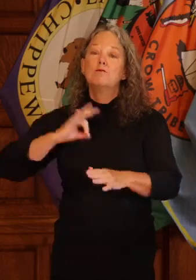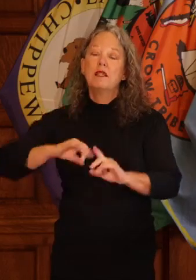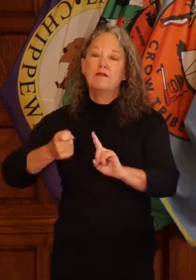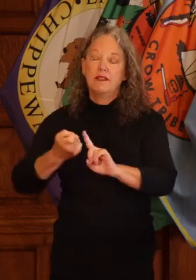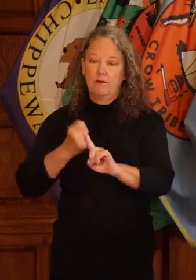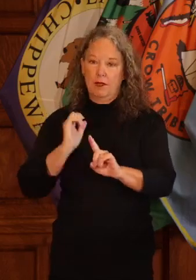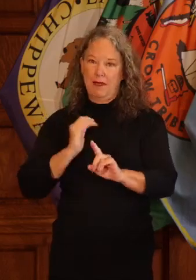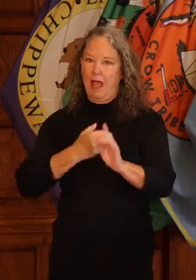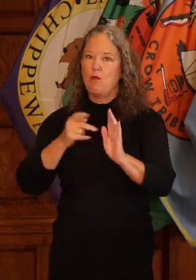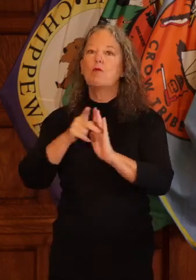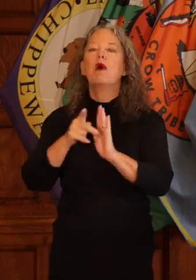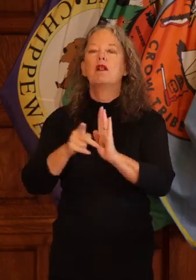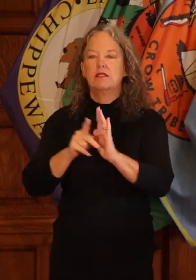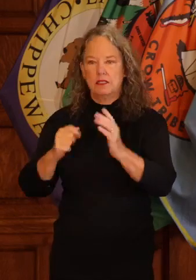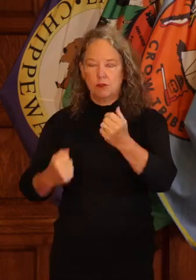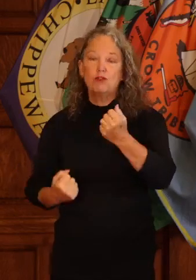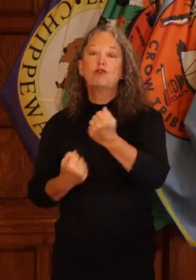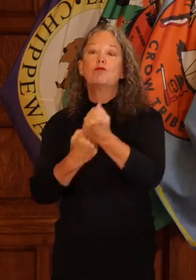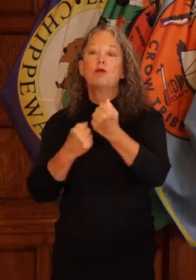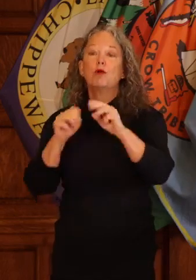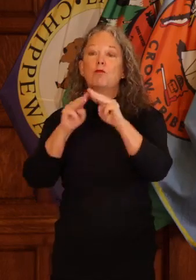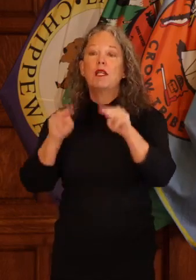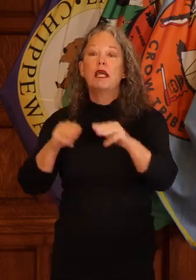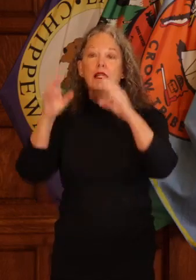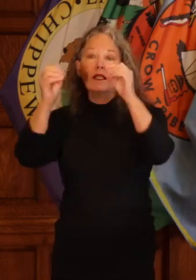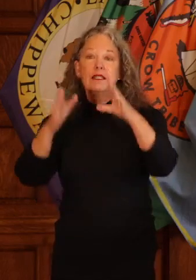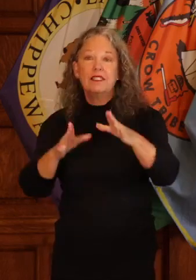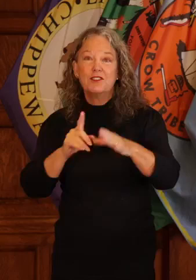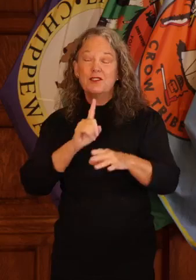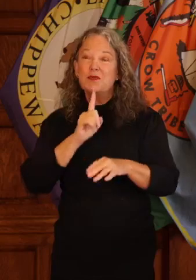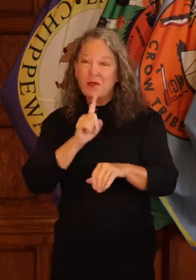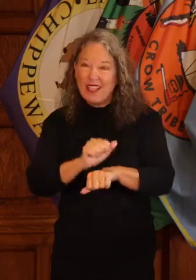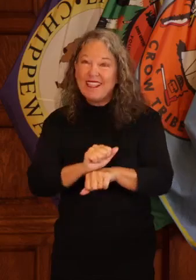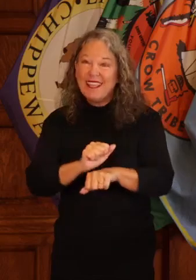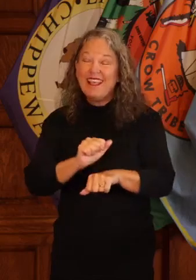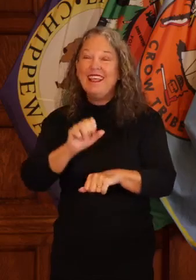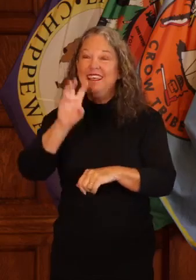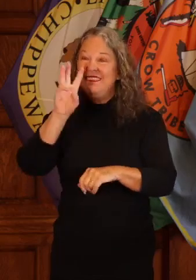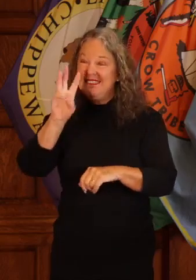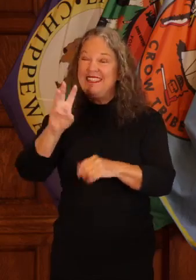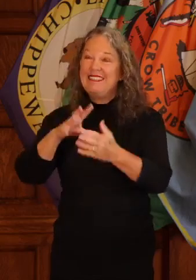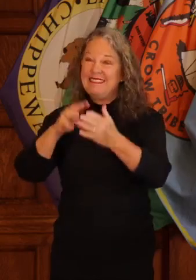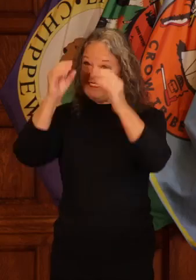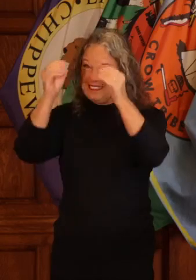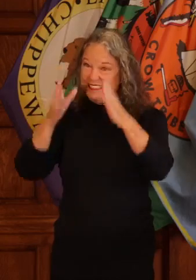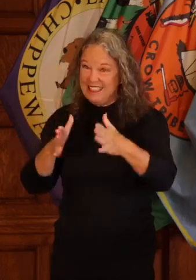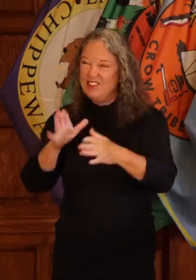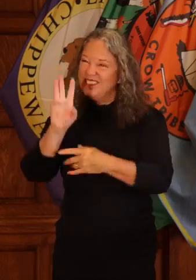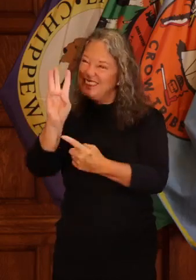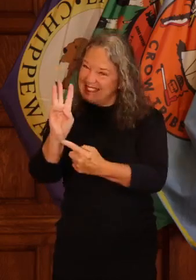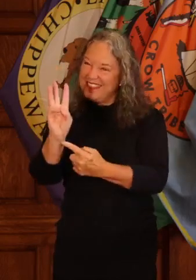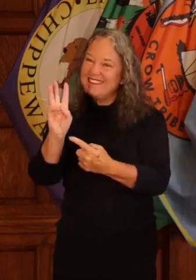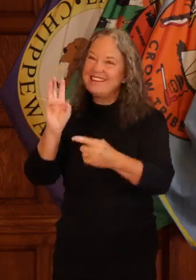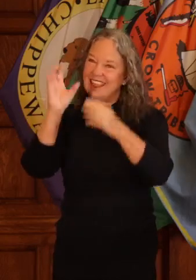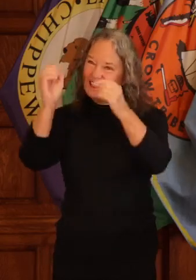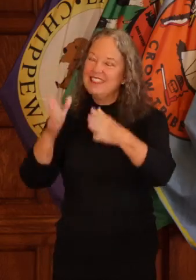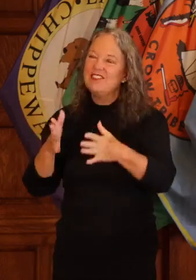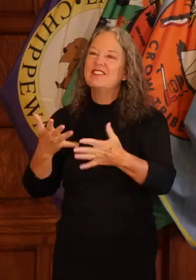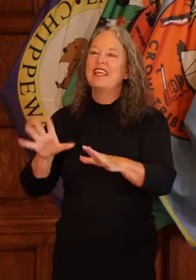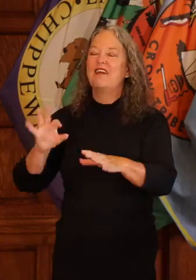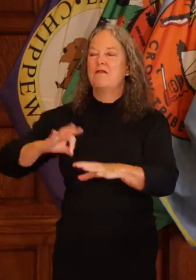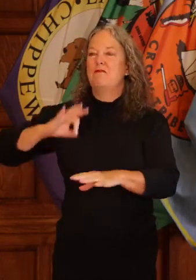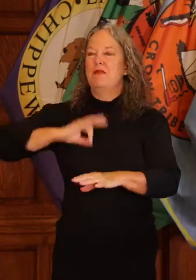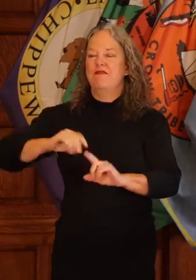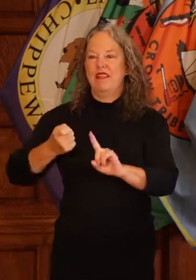our policies to support Montana teachers. In fact, they have 6 teachers, 6, who have